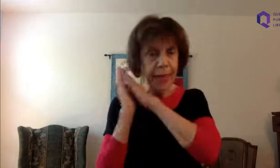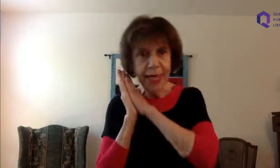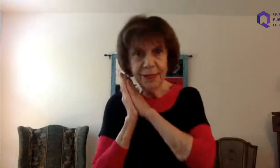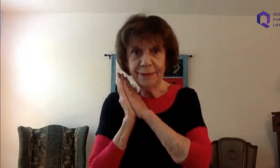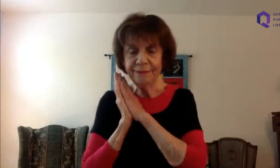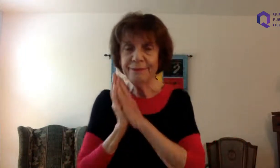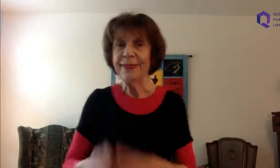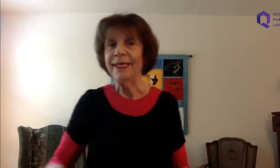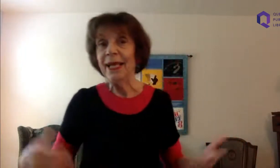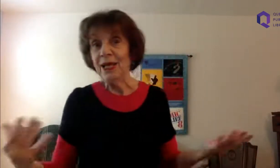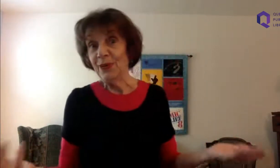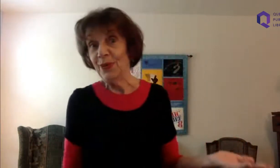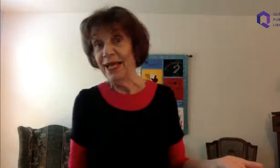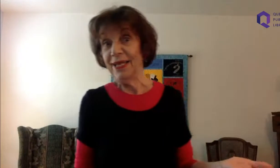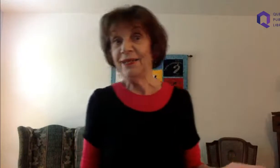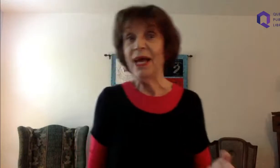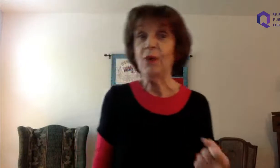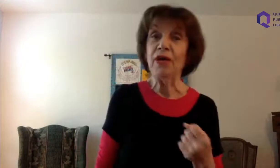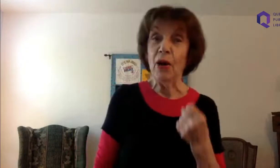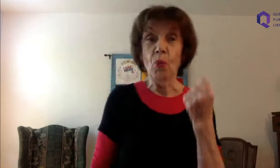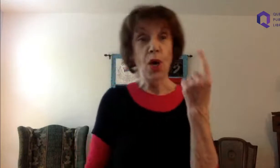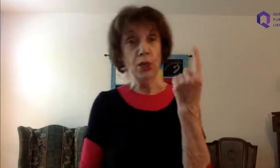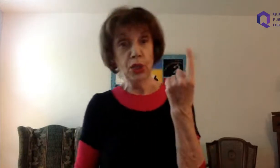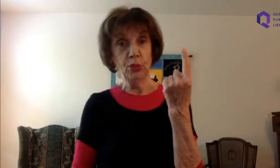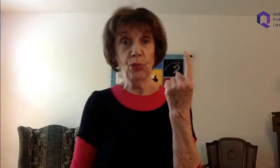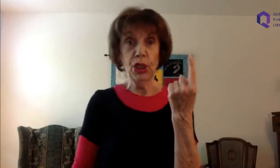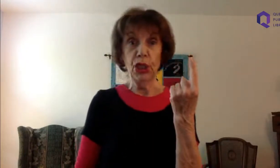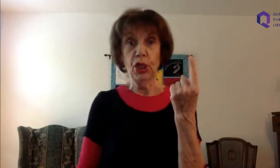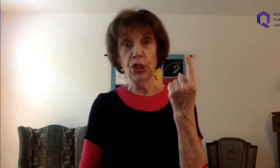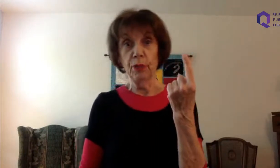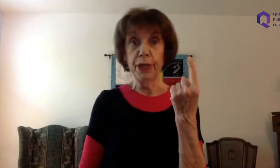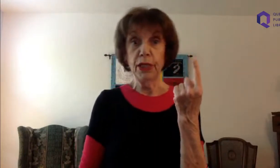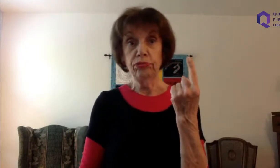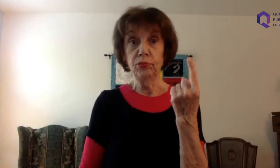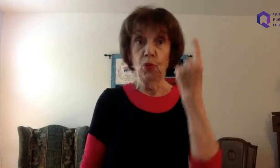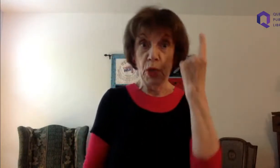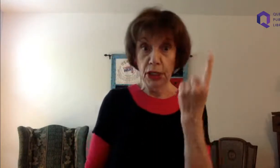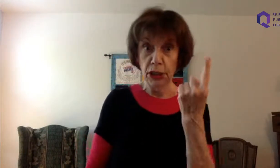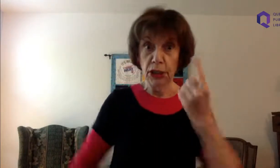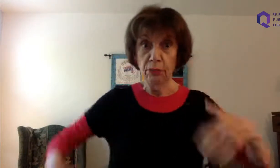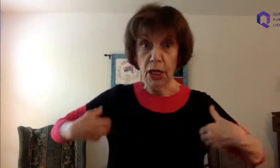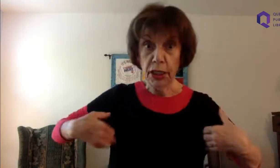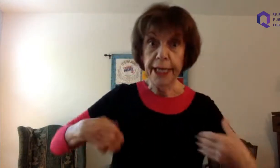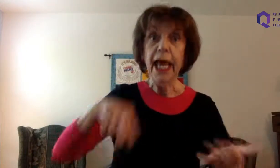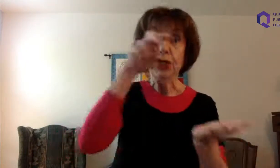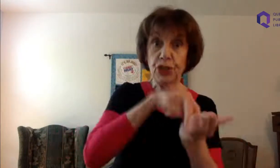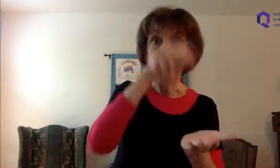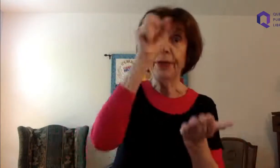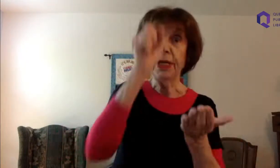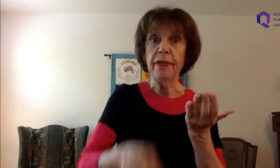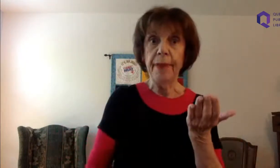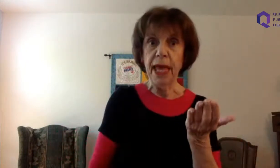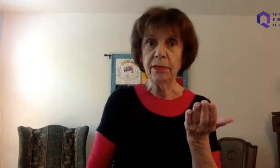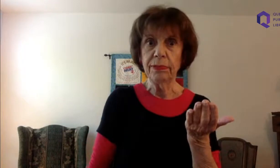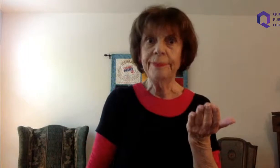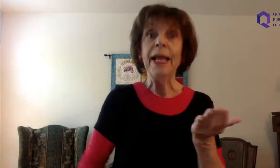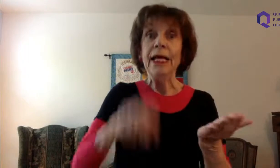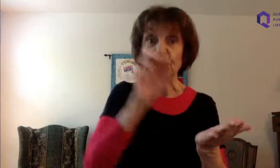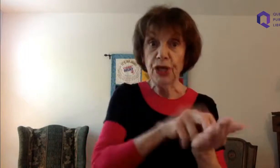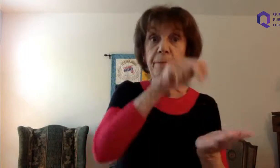bed. Now we've got one little monkey on the bed. One little monkey jumping on the bed.